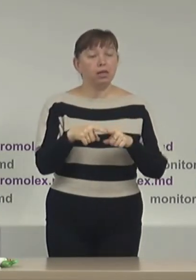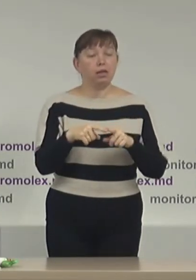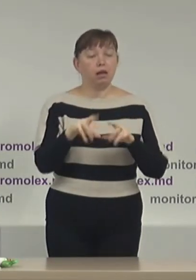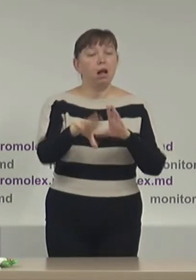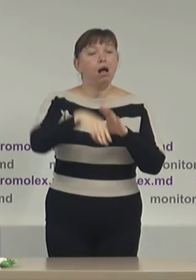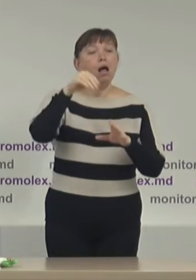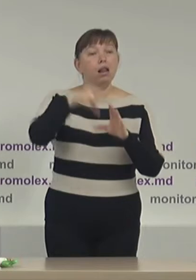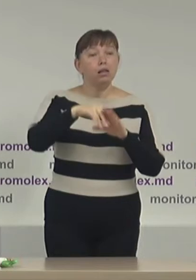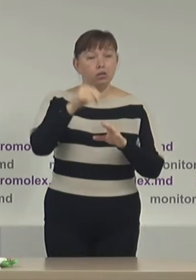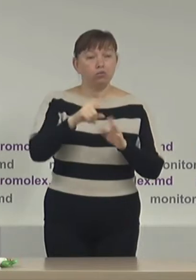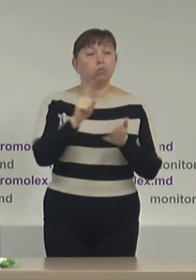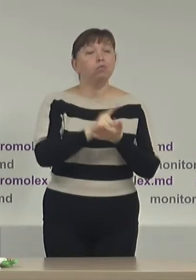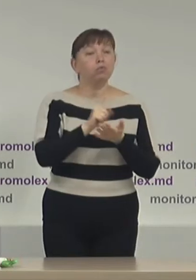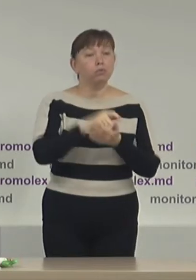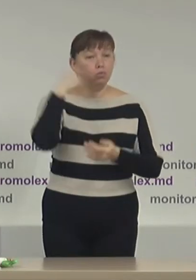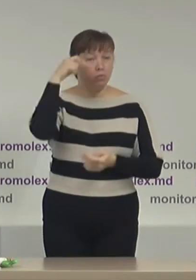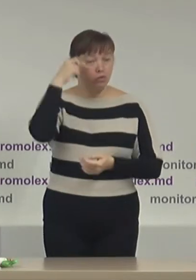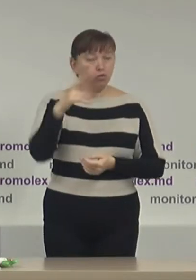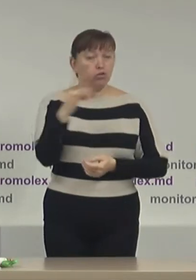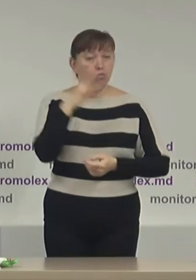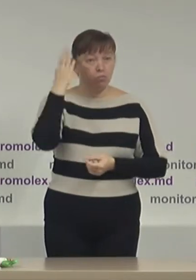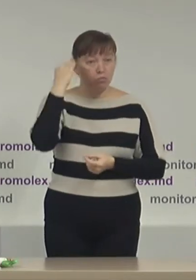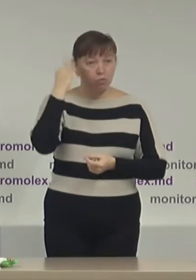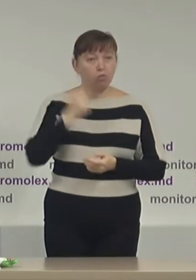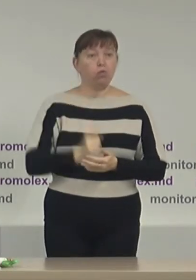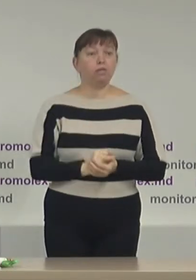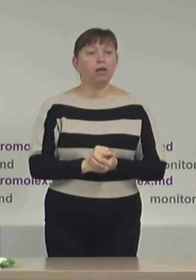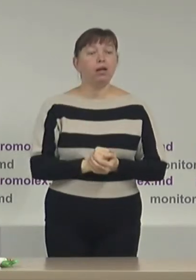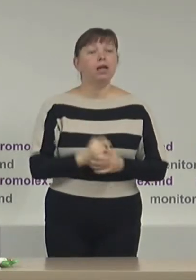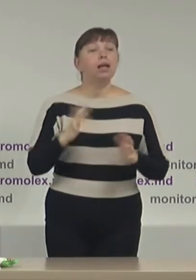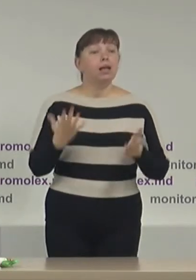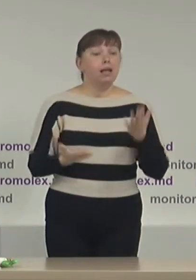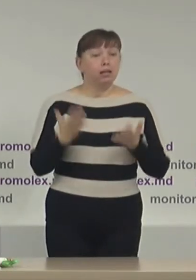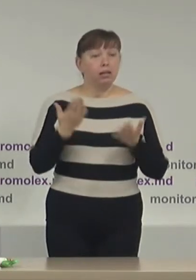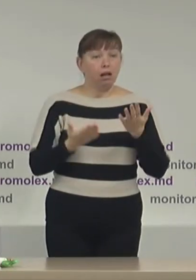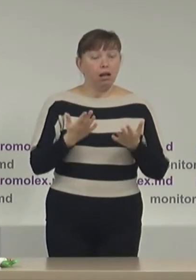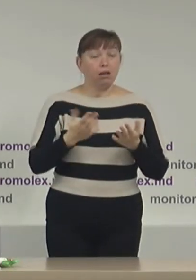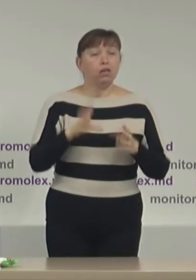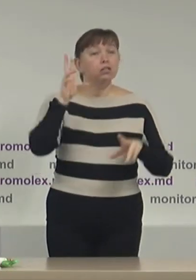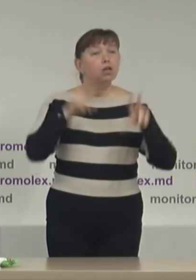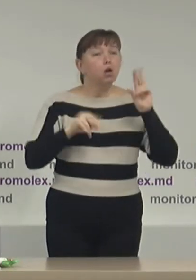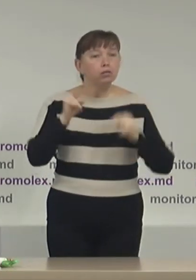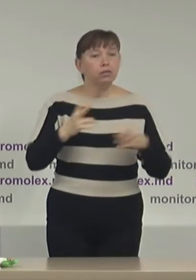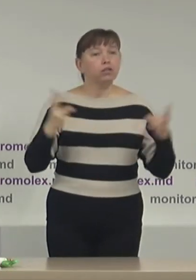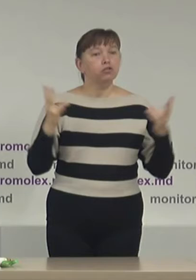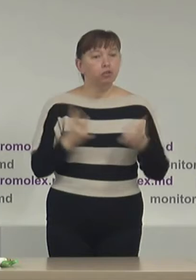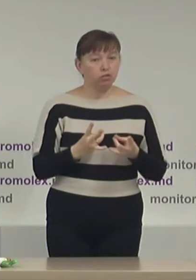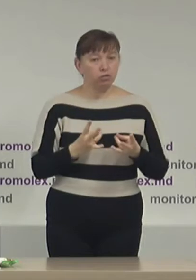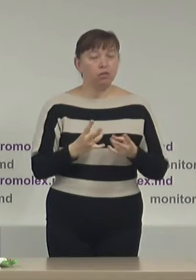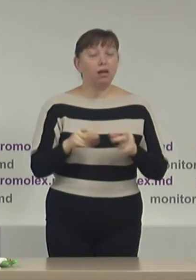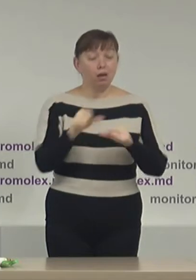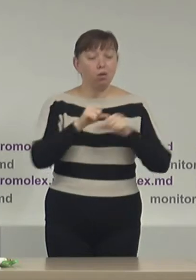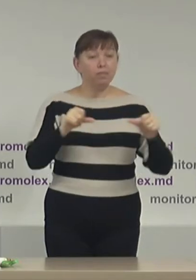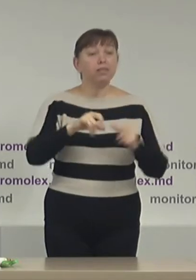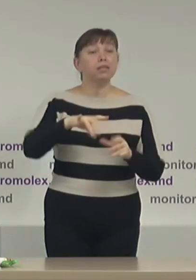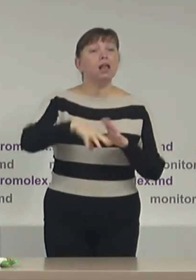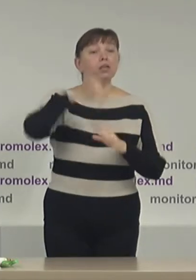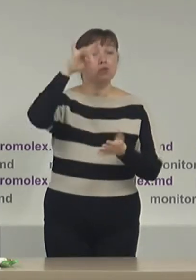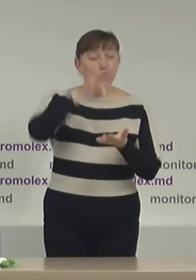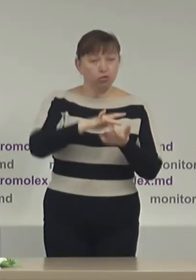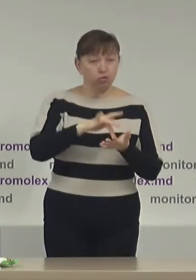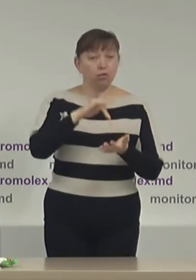Promo-LEX observers have noticed with regards to the organization of the presidential elections. If